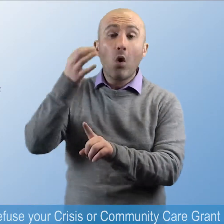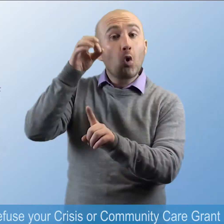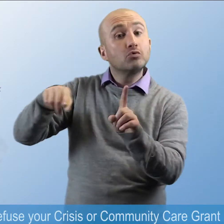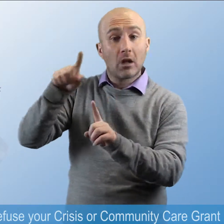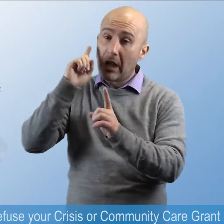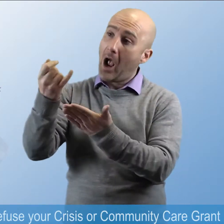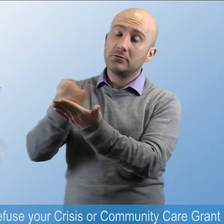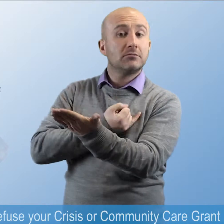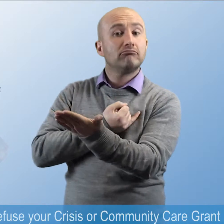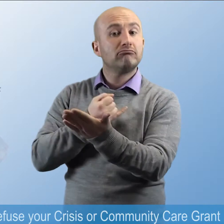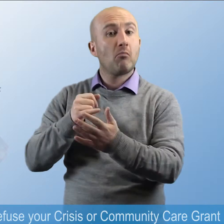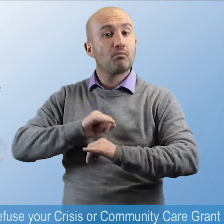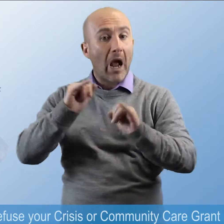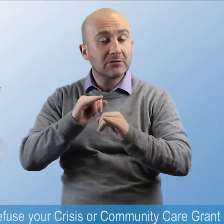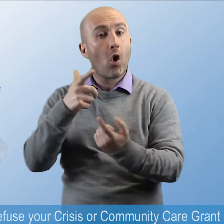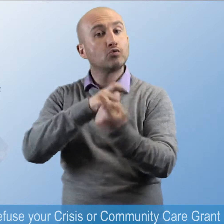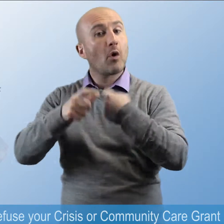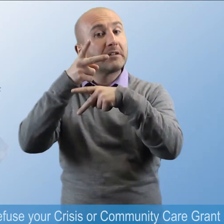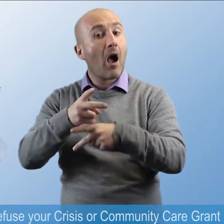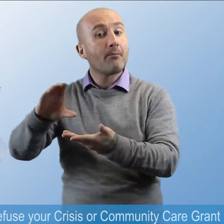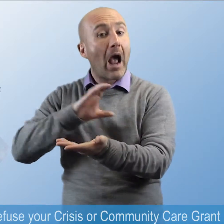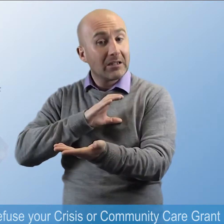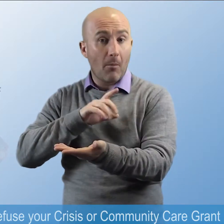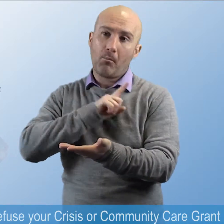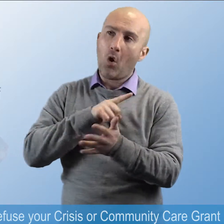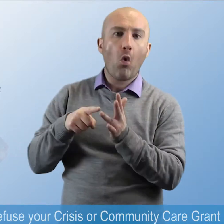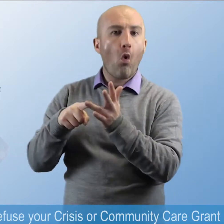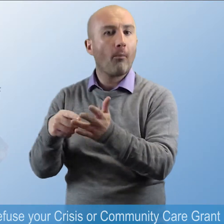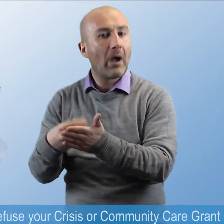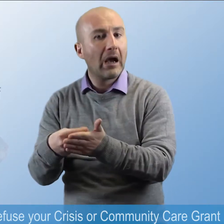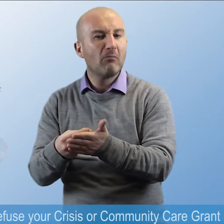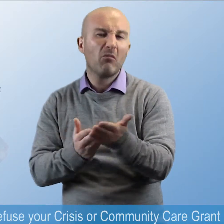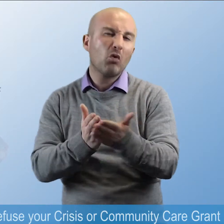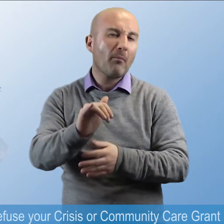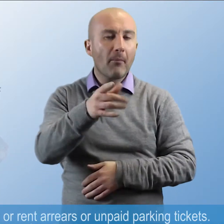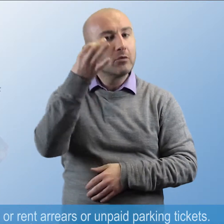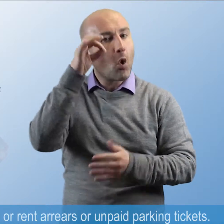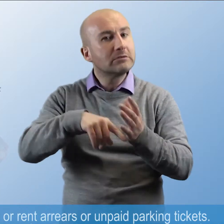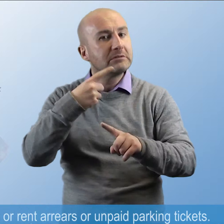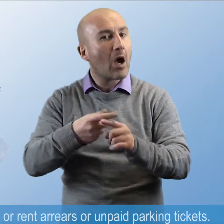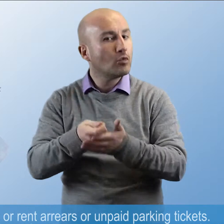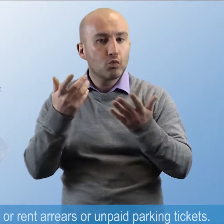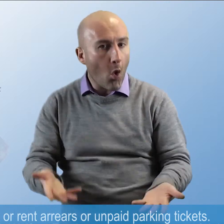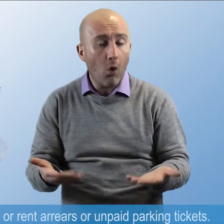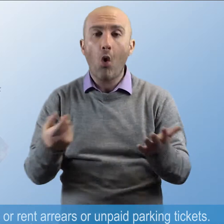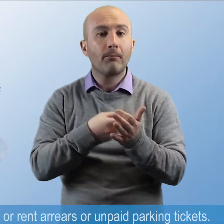False. Councils can't refuse your crisis or community care grant application because you owe them money, for example